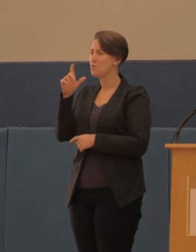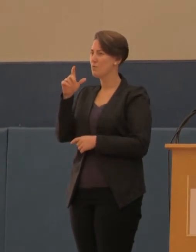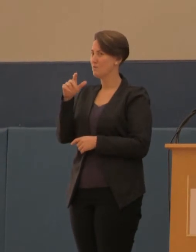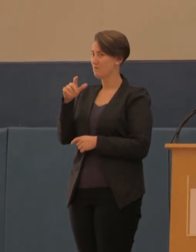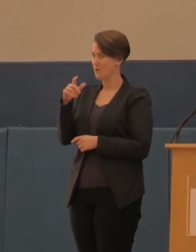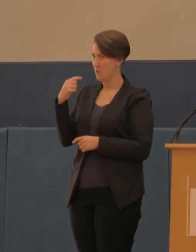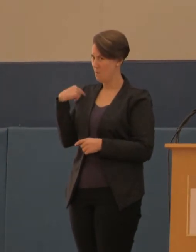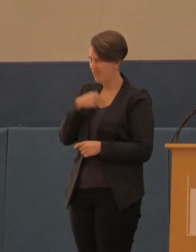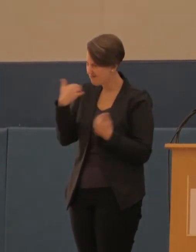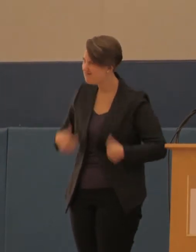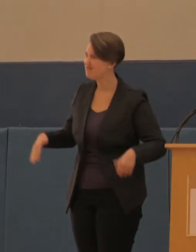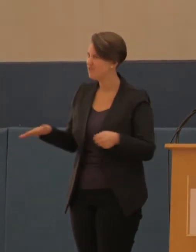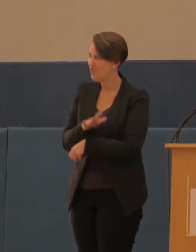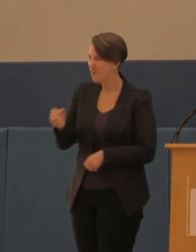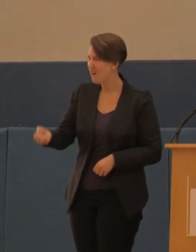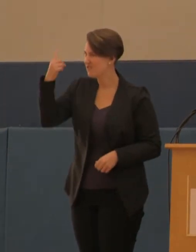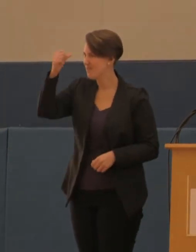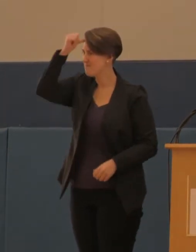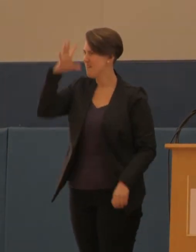understand what male privilege is?